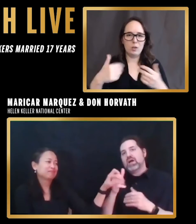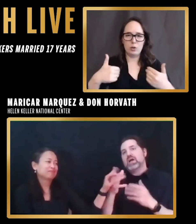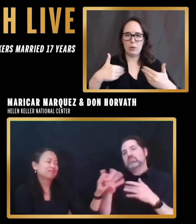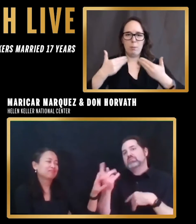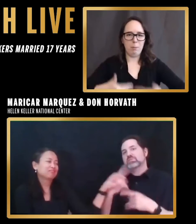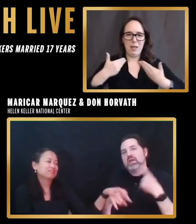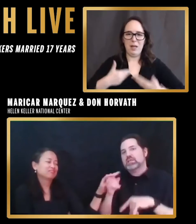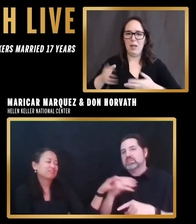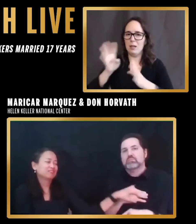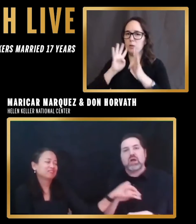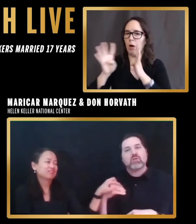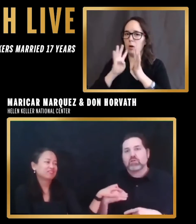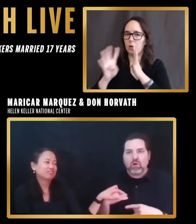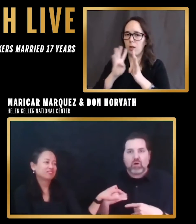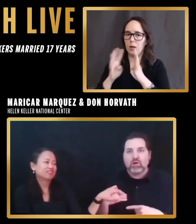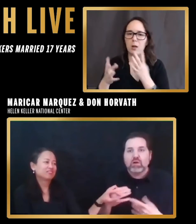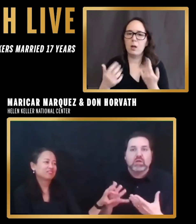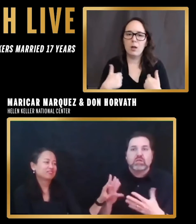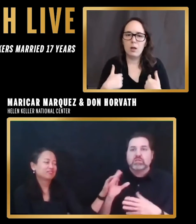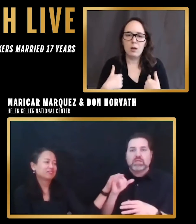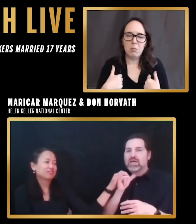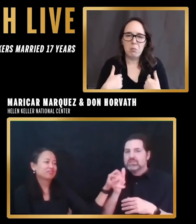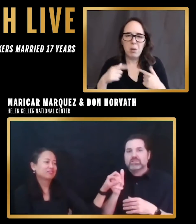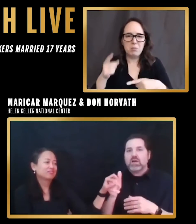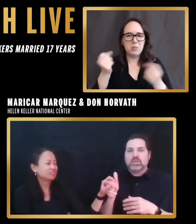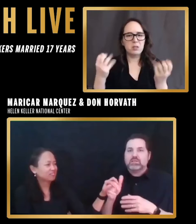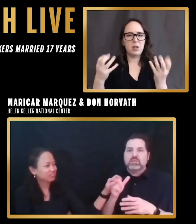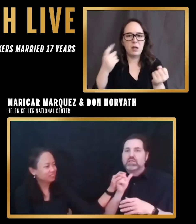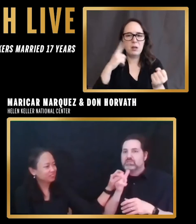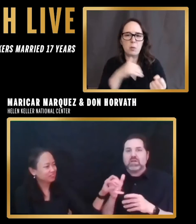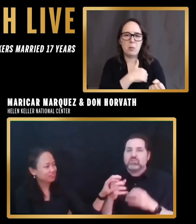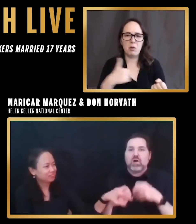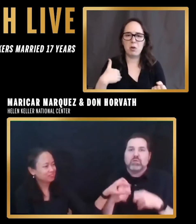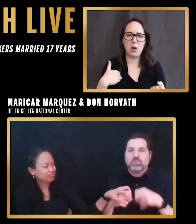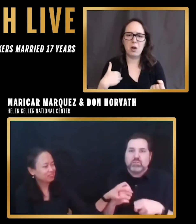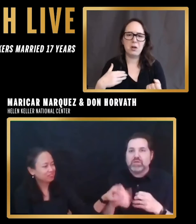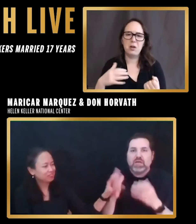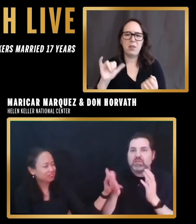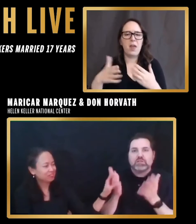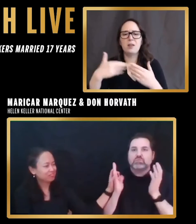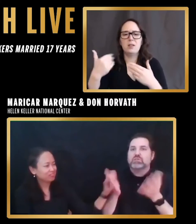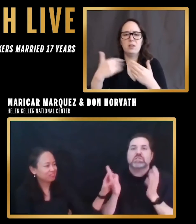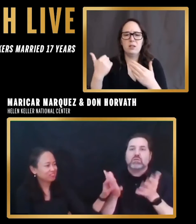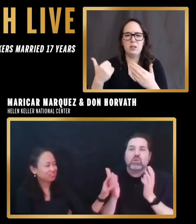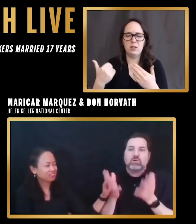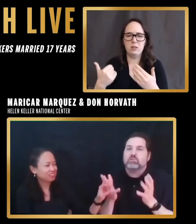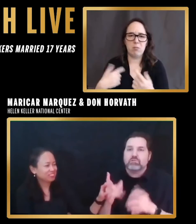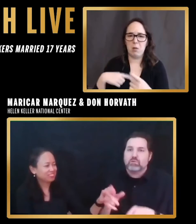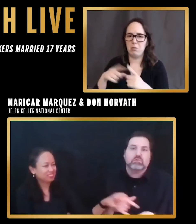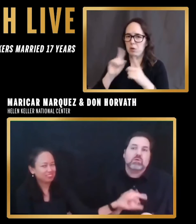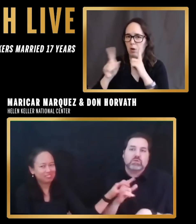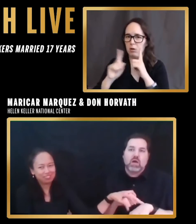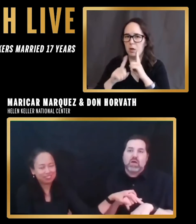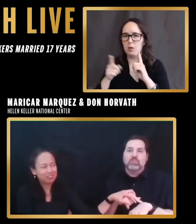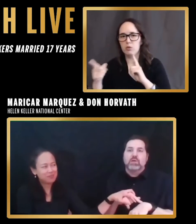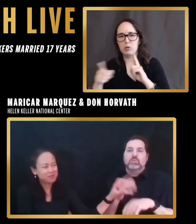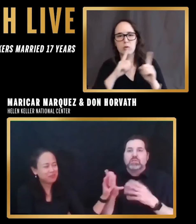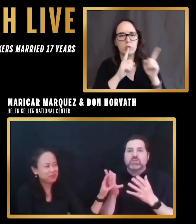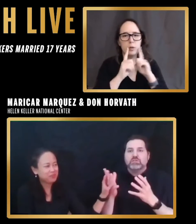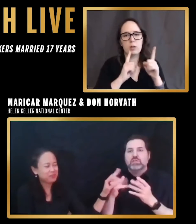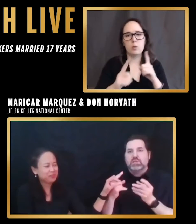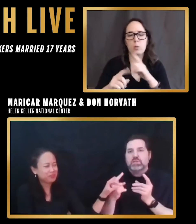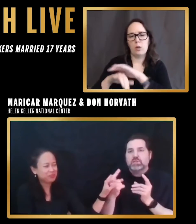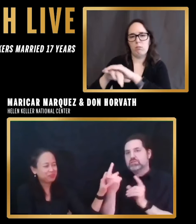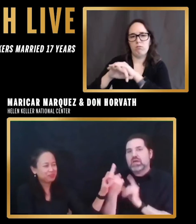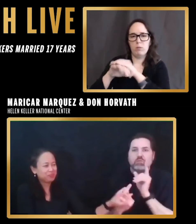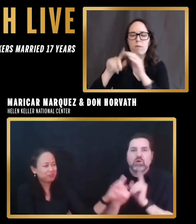if I'm signing to Maricar, that's not a problem. I mean, we can talk for a long time